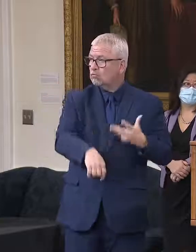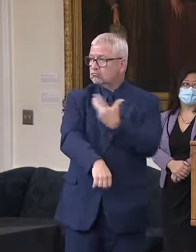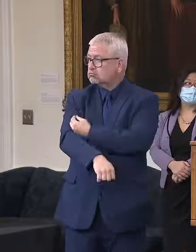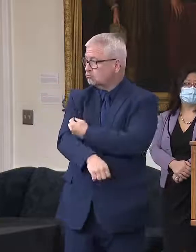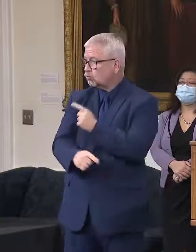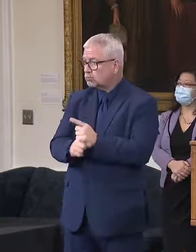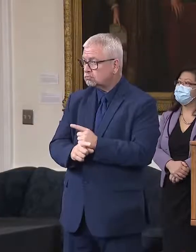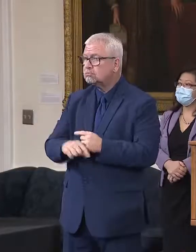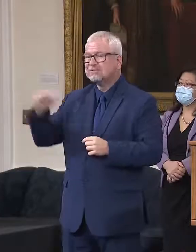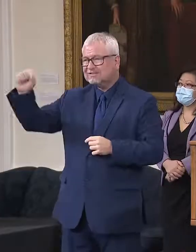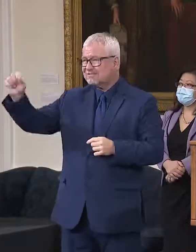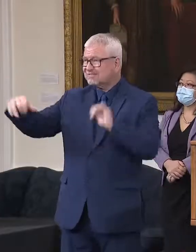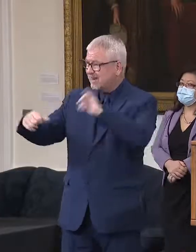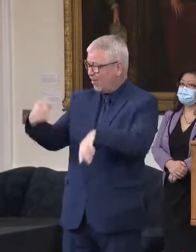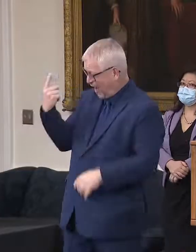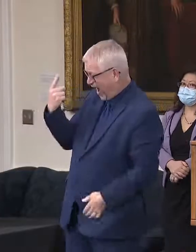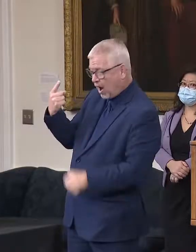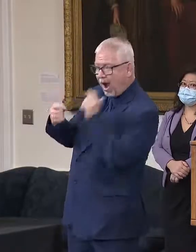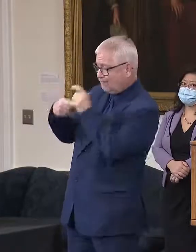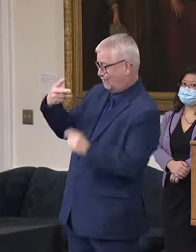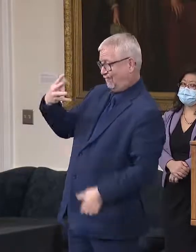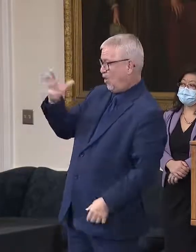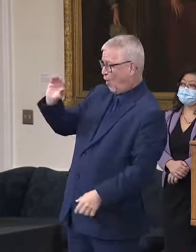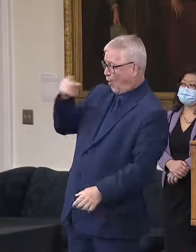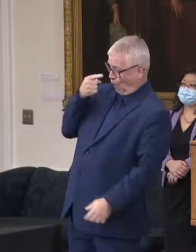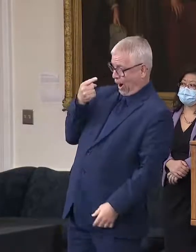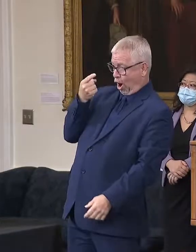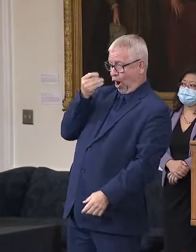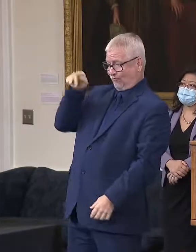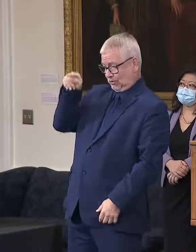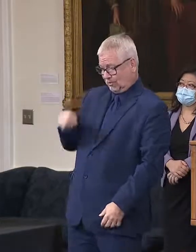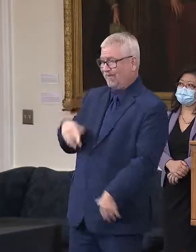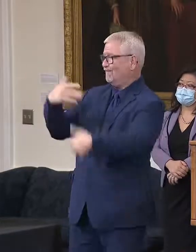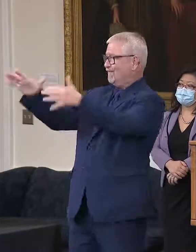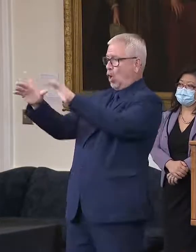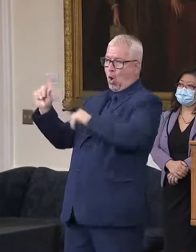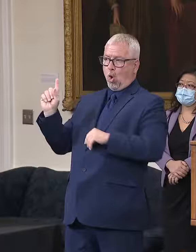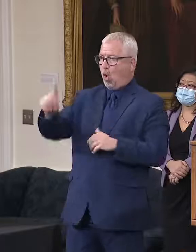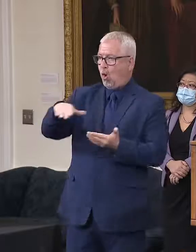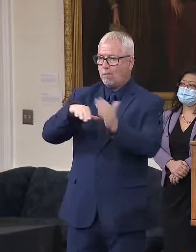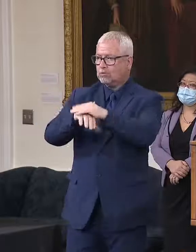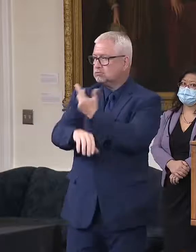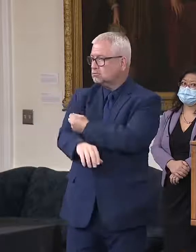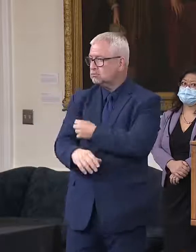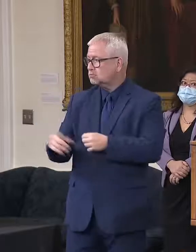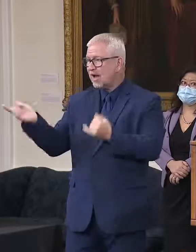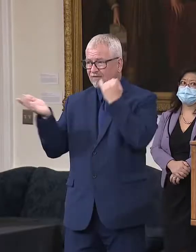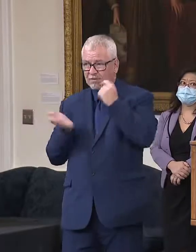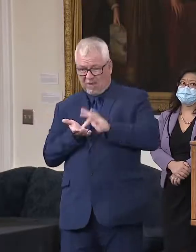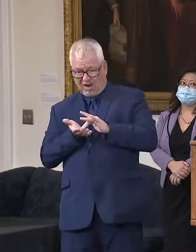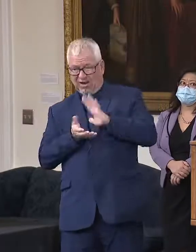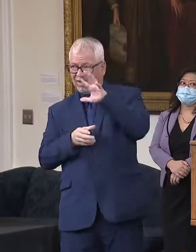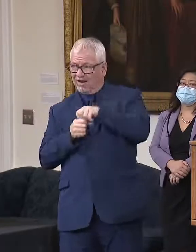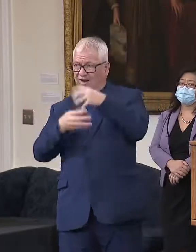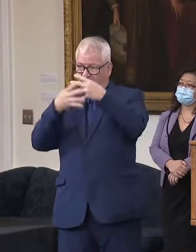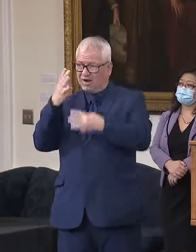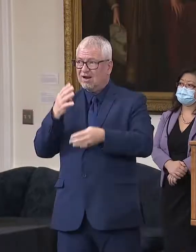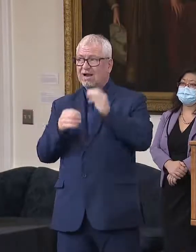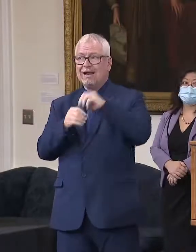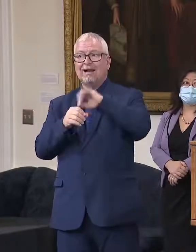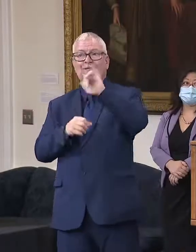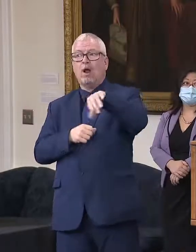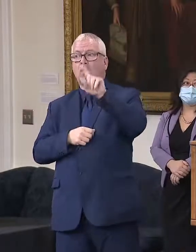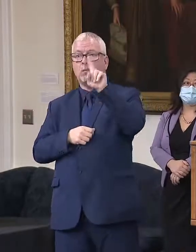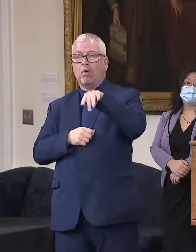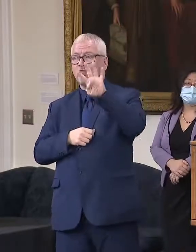Any one of them, any one of them, right. 1.4 million that we said are eligible right now. That includes them. Yes, that